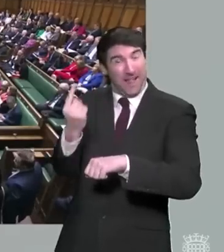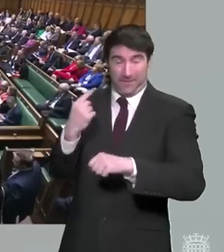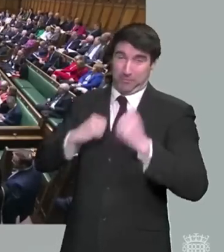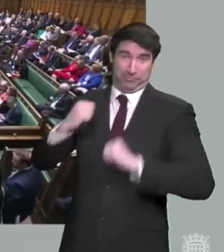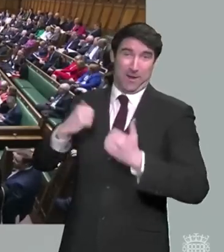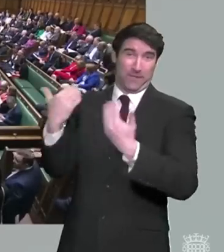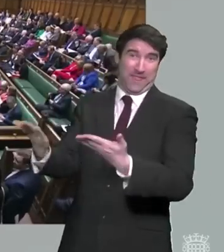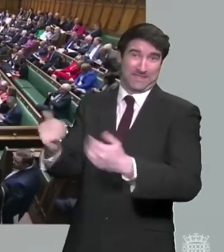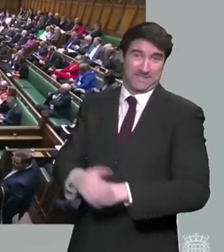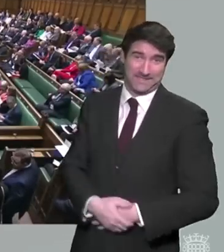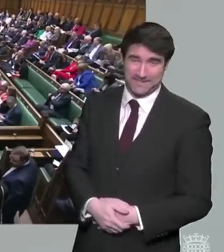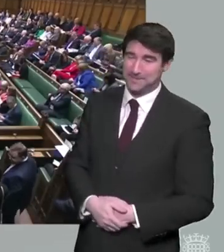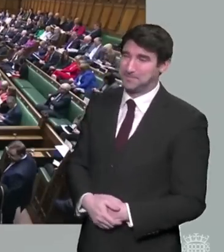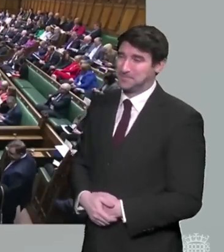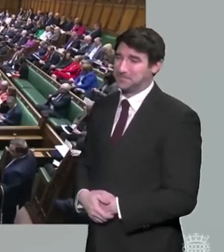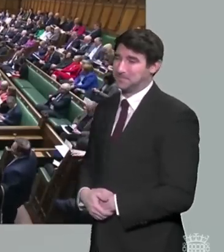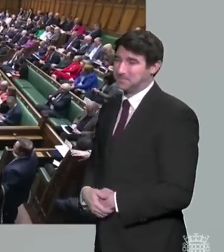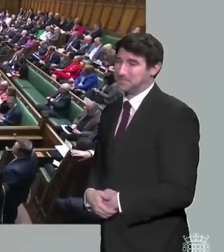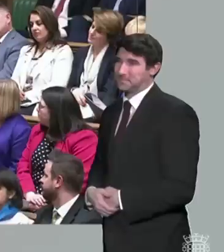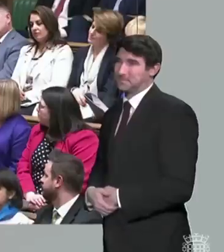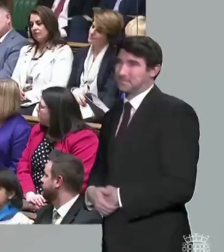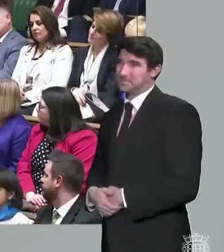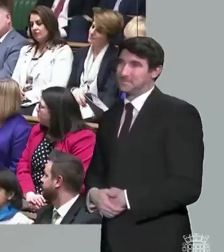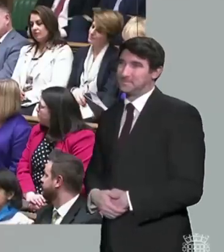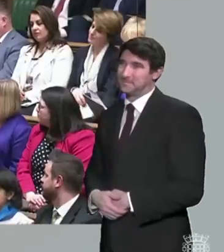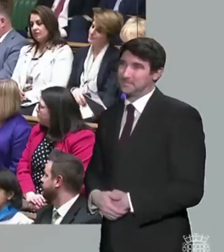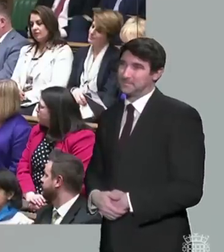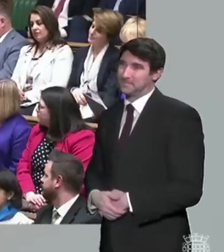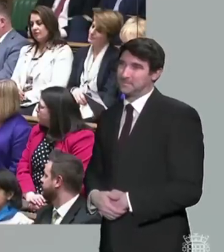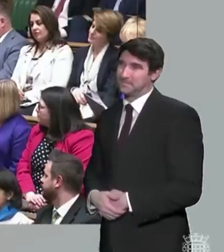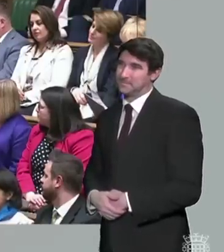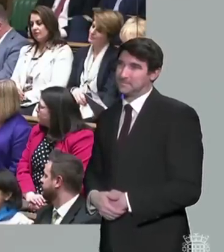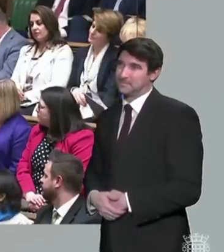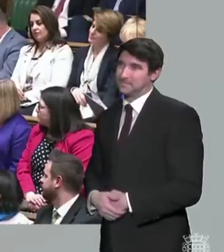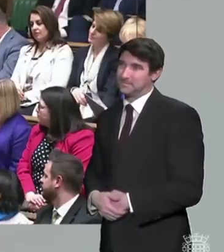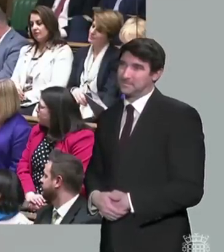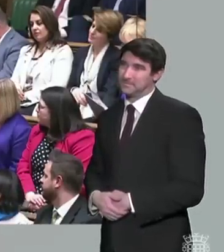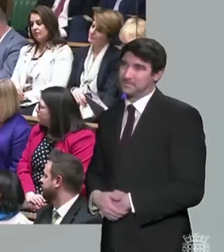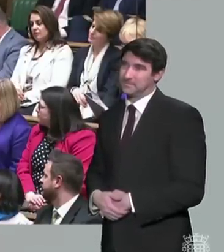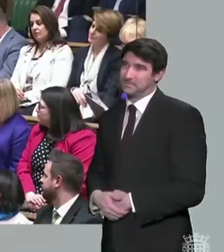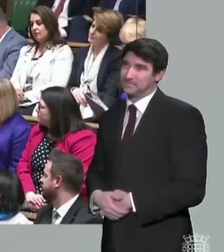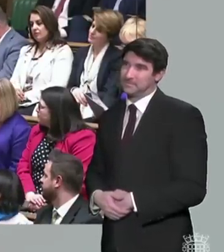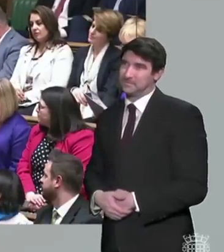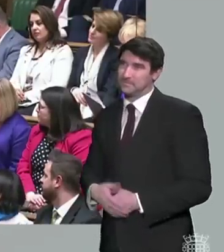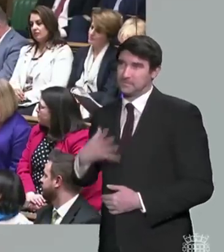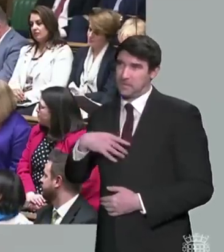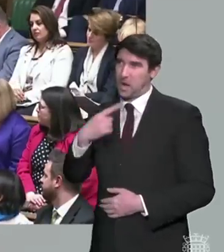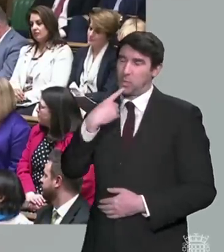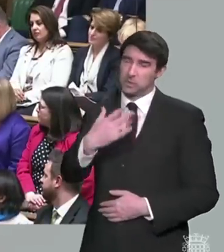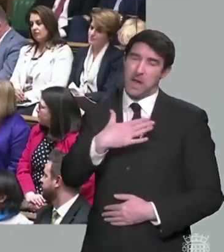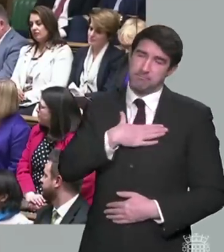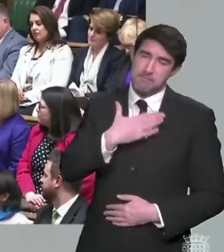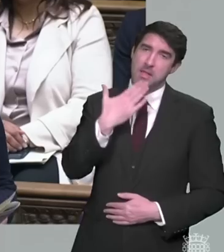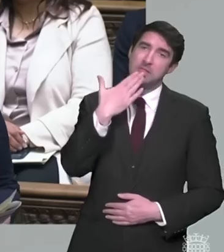Thank you, Mr Speaker. Mr Speaker, can I join the Prime Minister and the Leader of the Opposition in their condolences to the victims of the